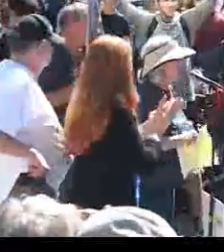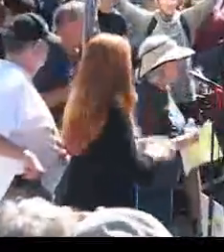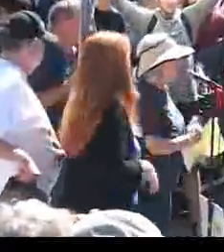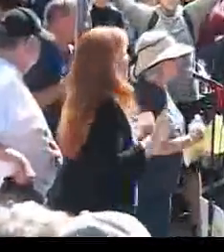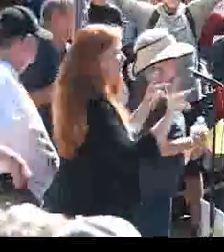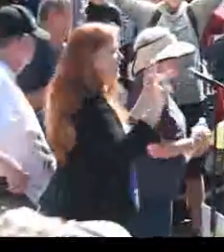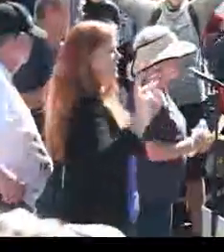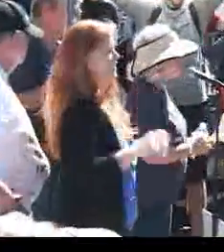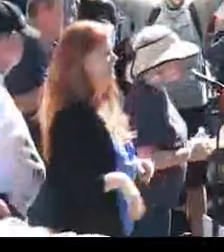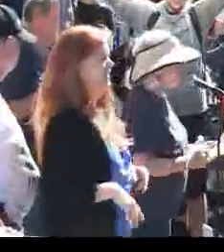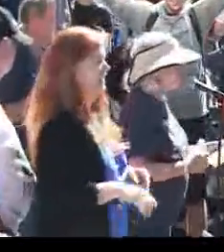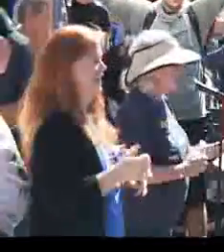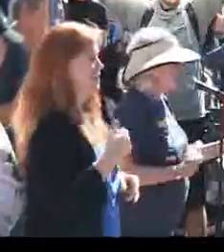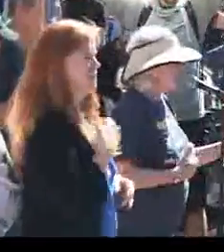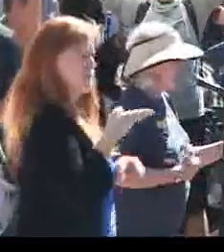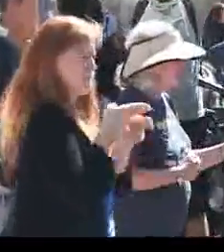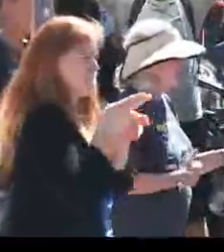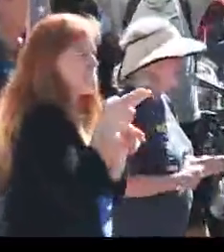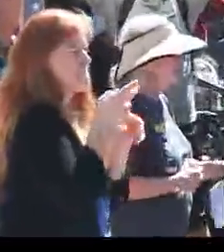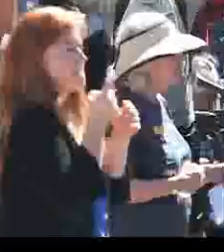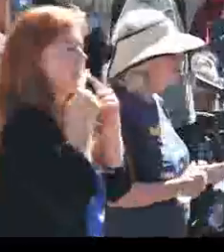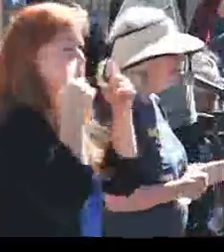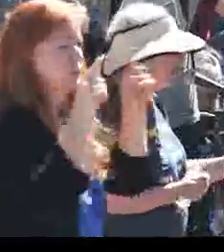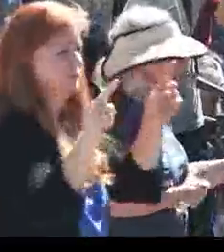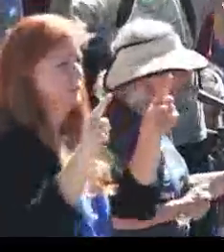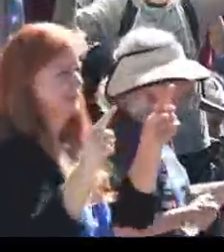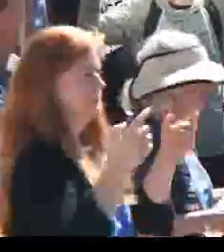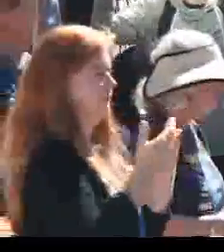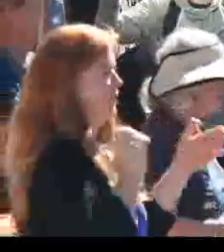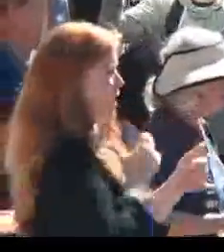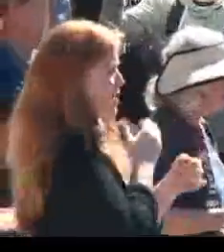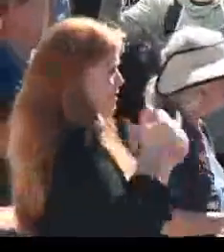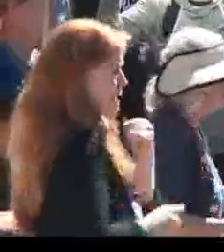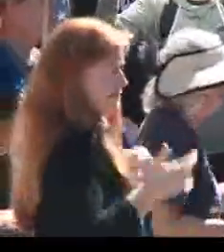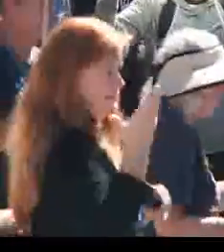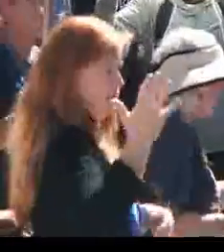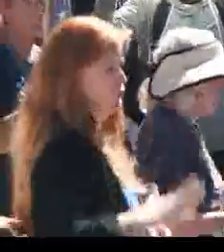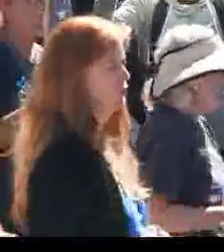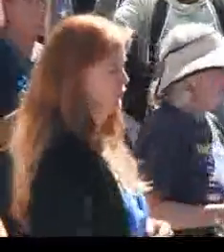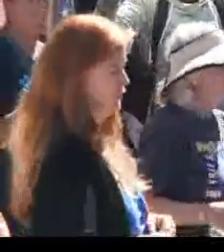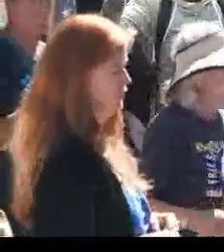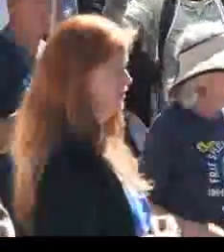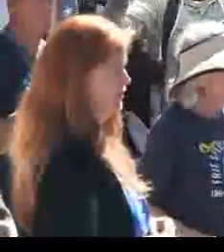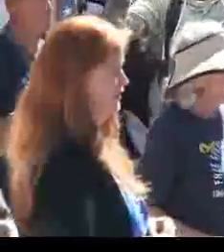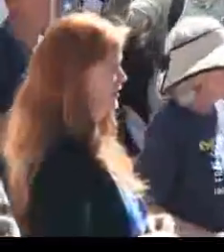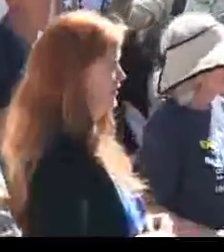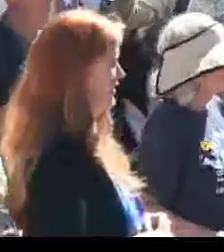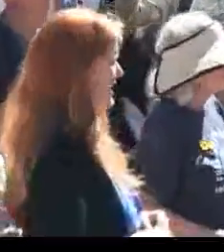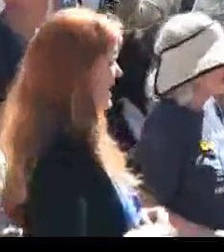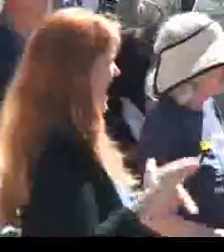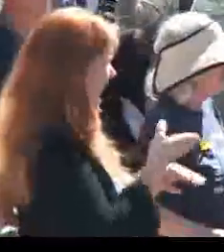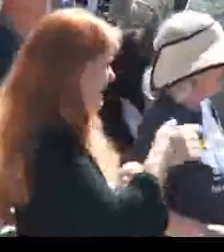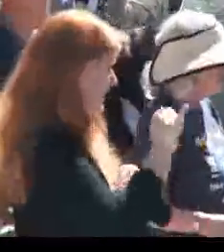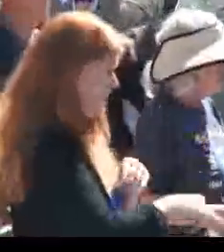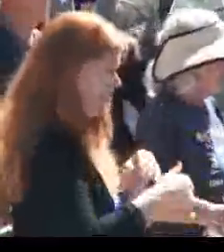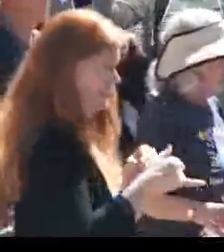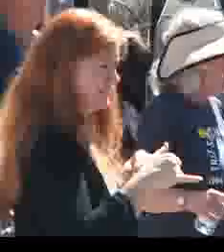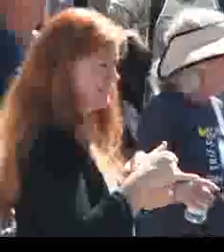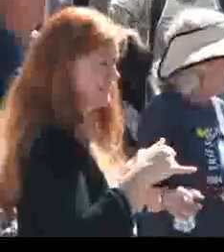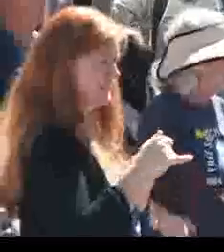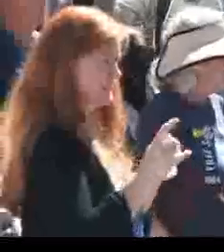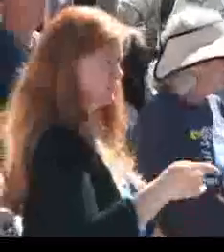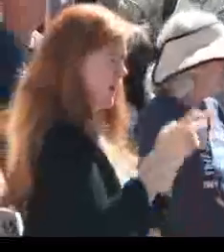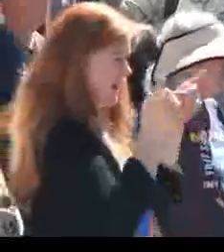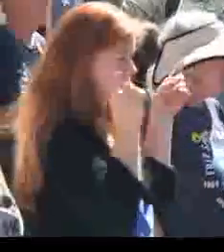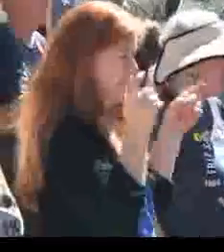Okay, I have just a couple of announcements before our last speaker. Right after this rally,